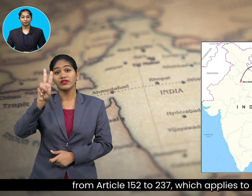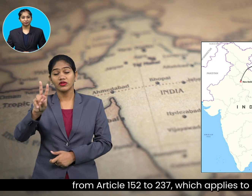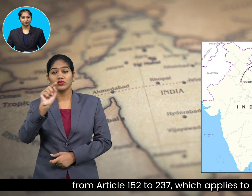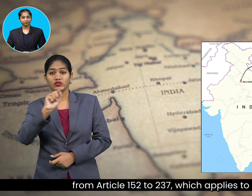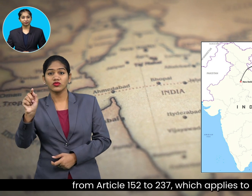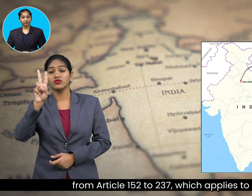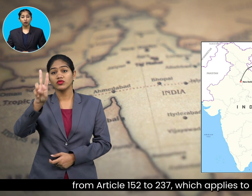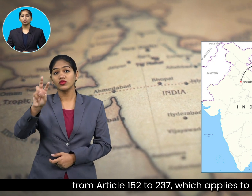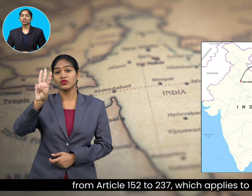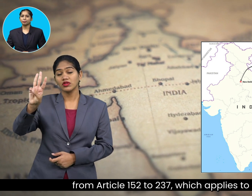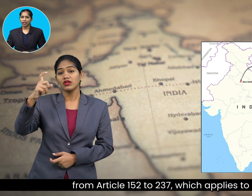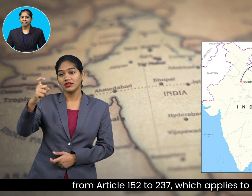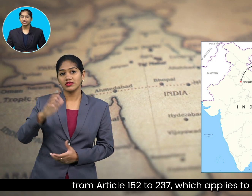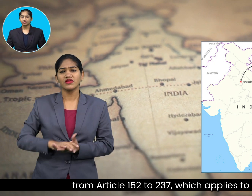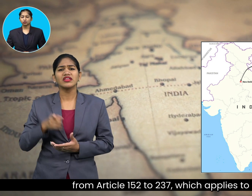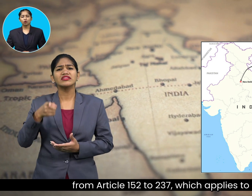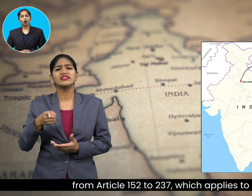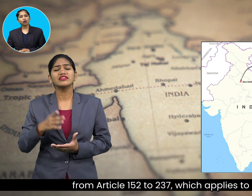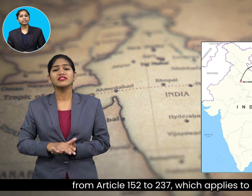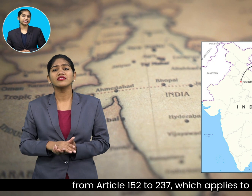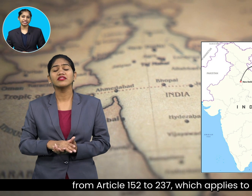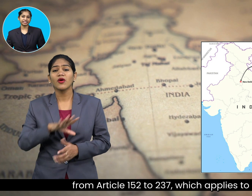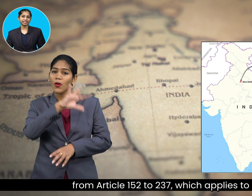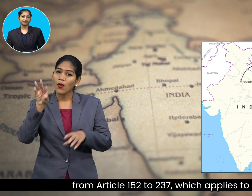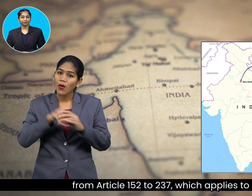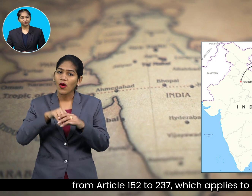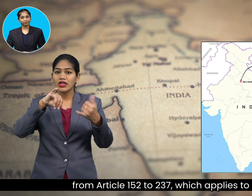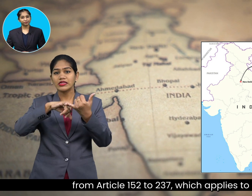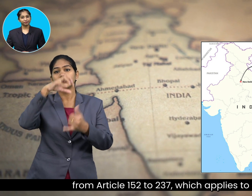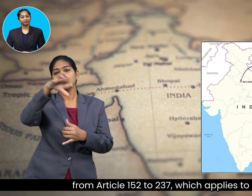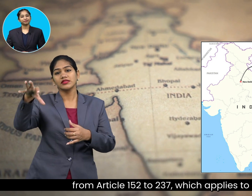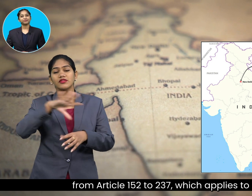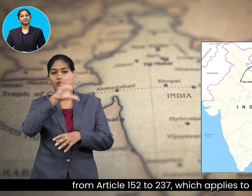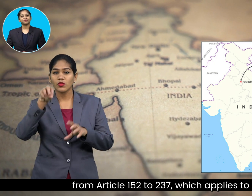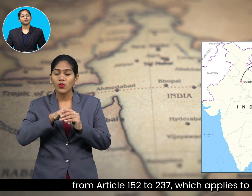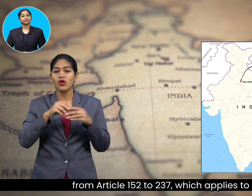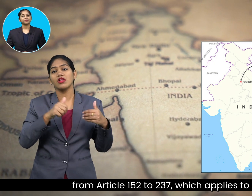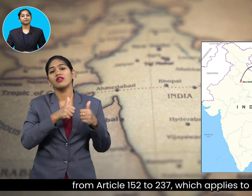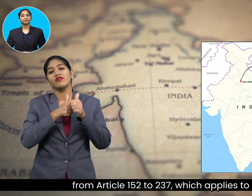237, which applies to all states.